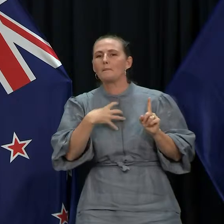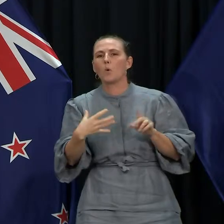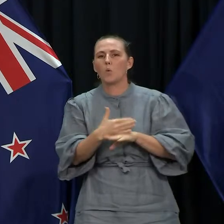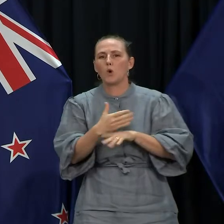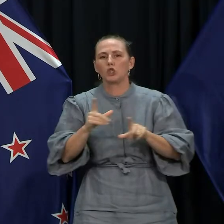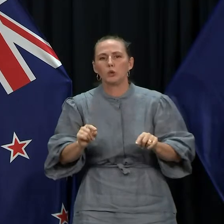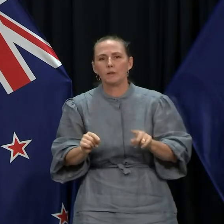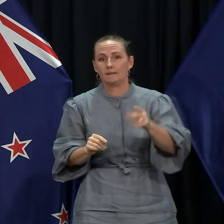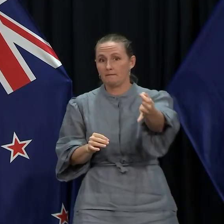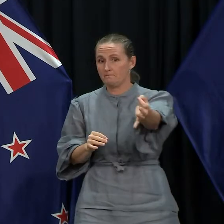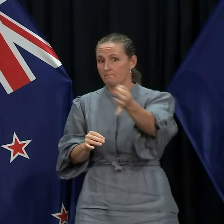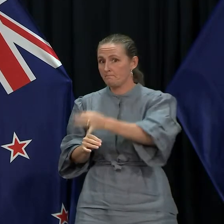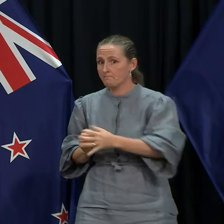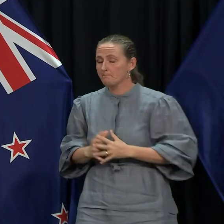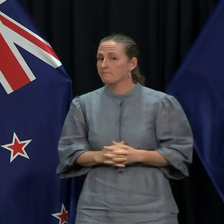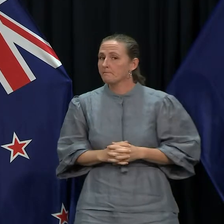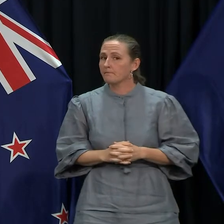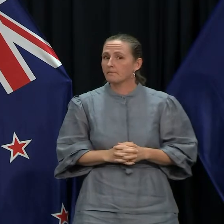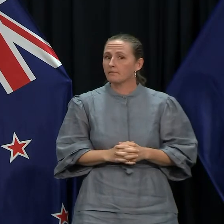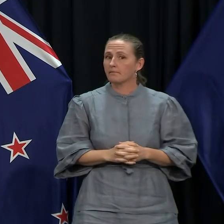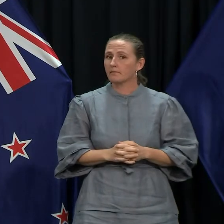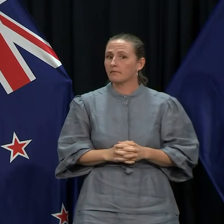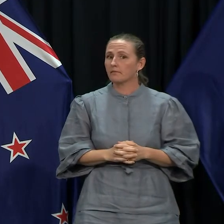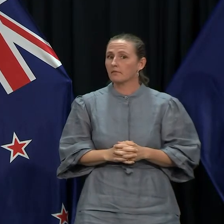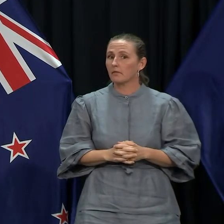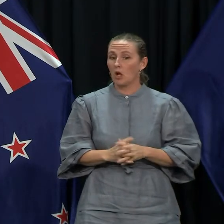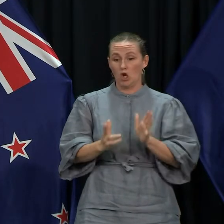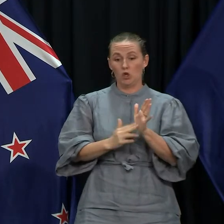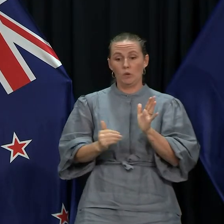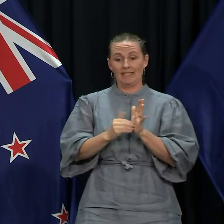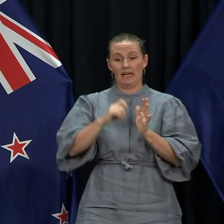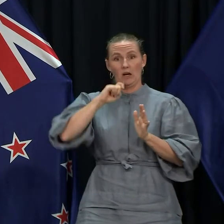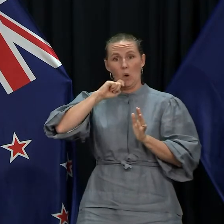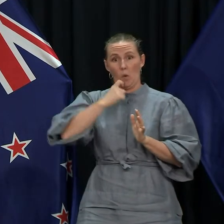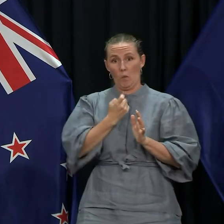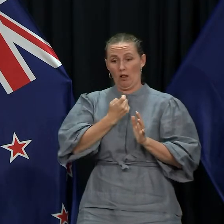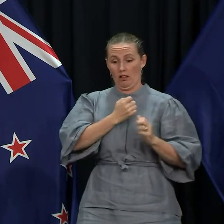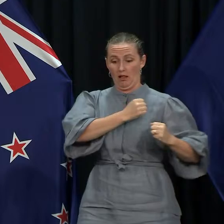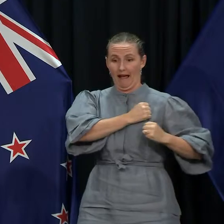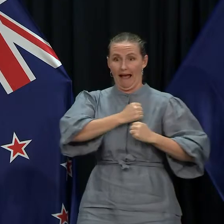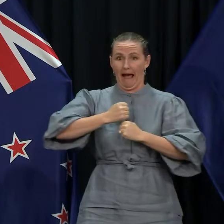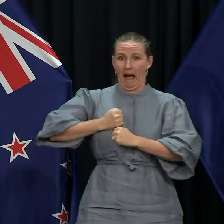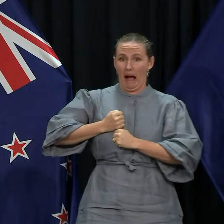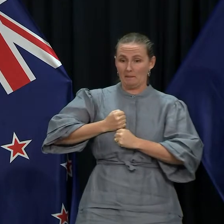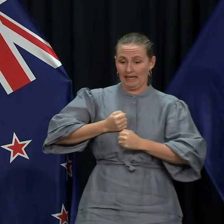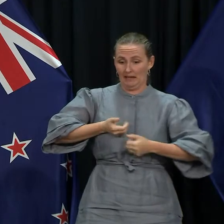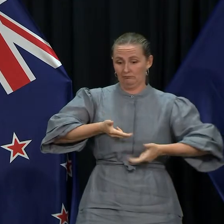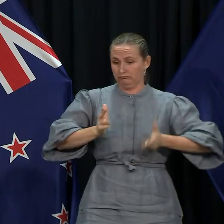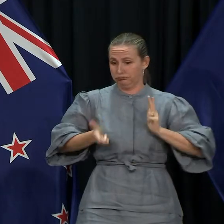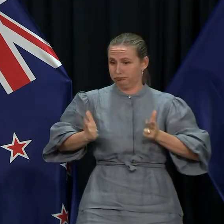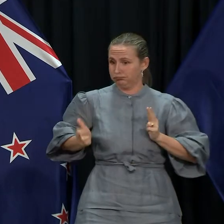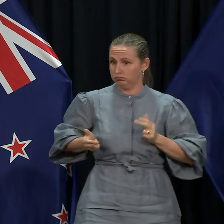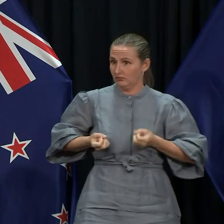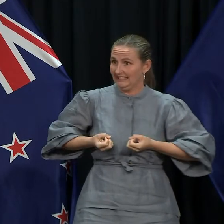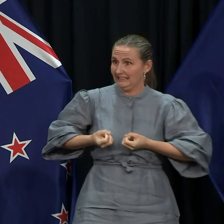Prime Minister, would New Zealand consider sending lethal military aid or have New Zealand troops